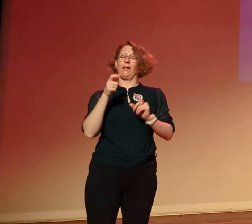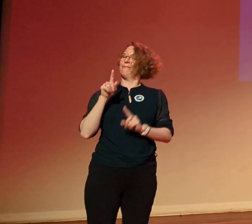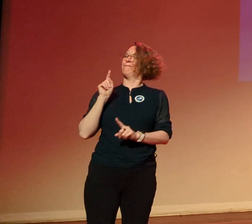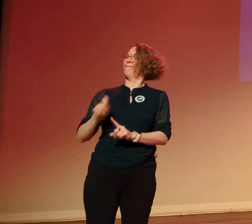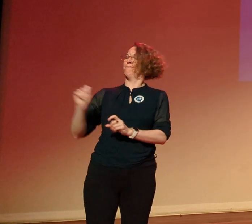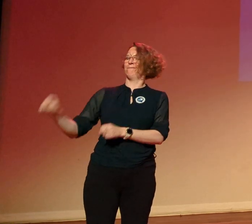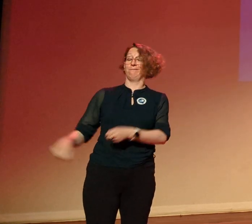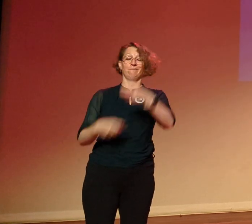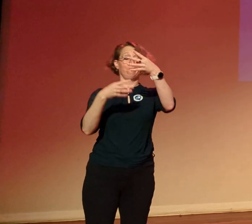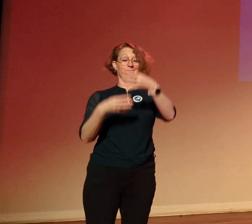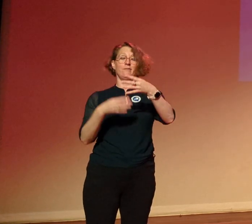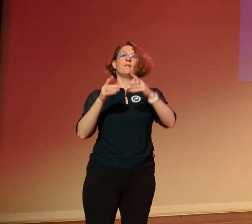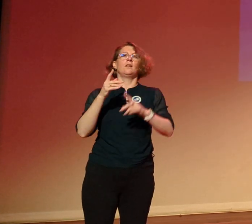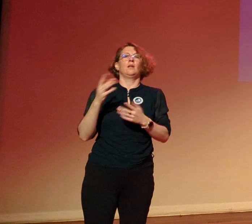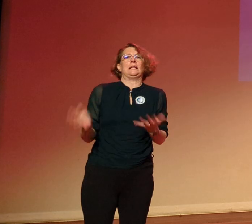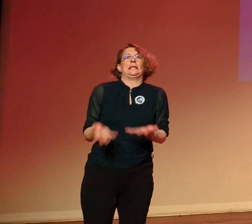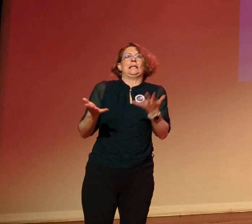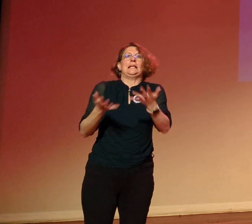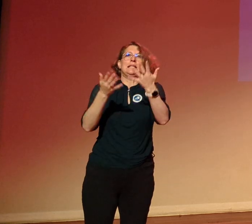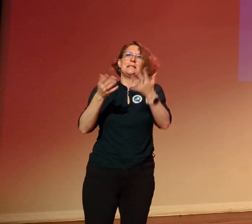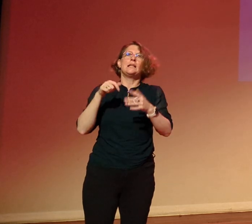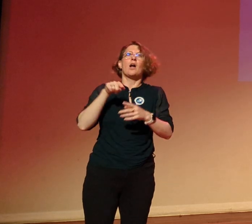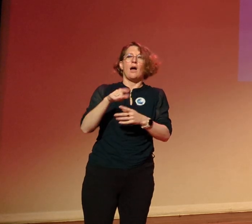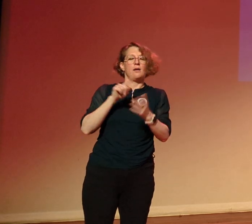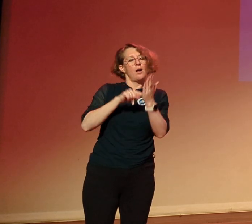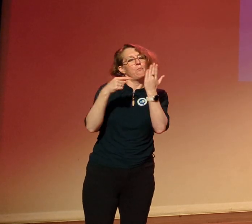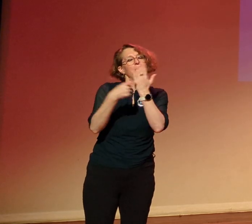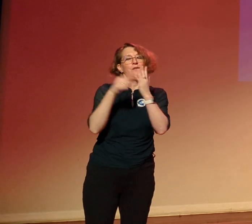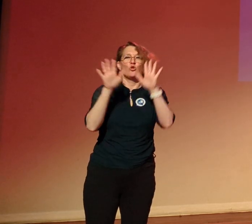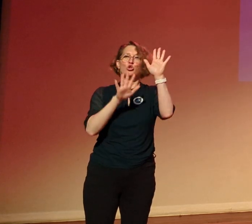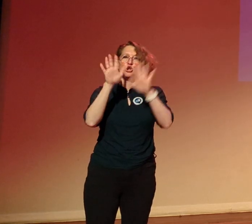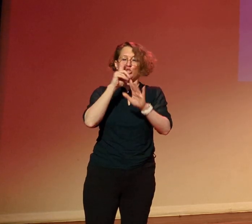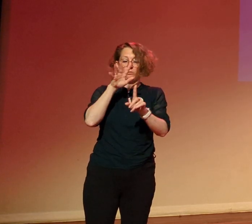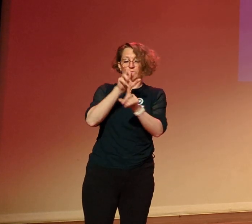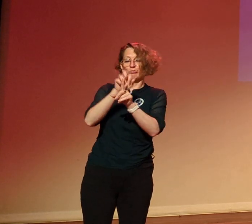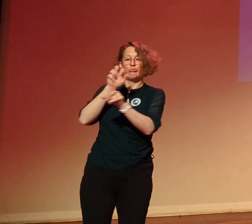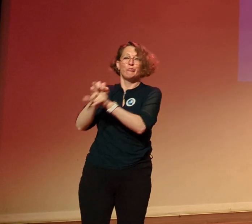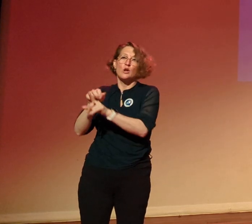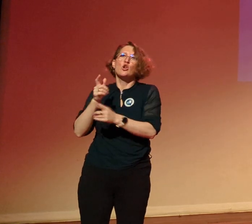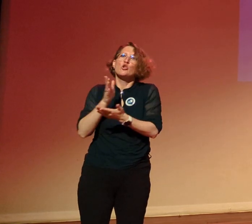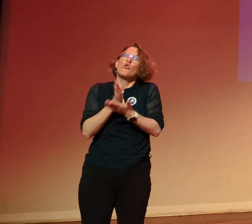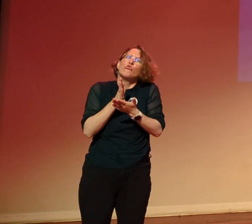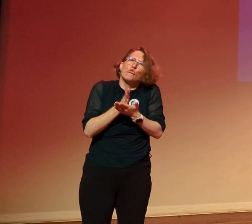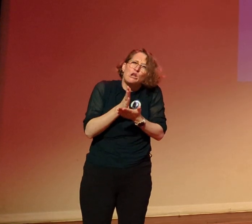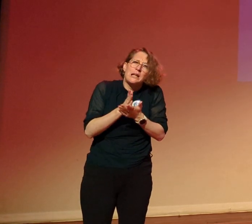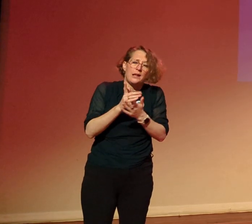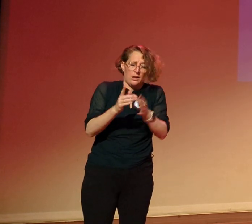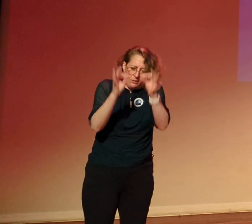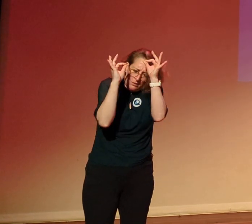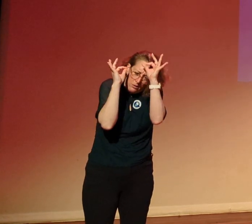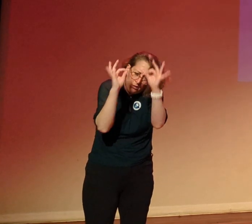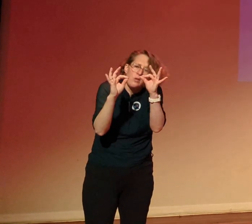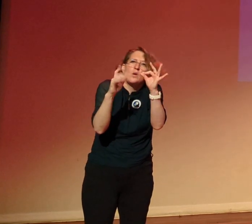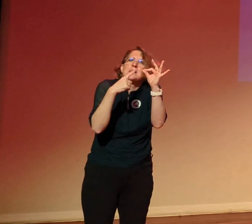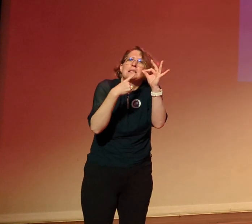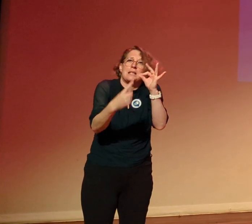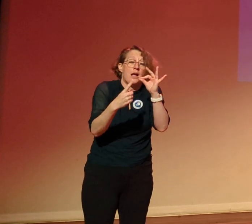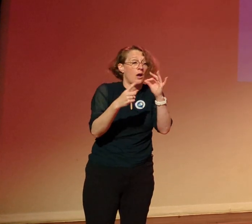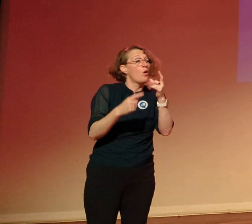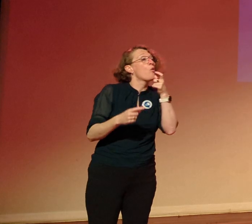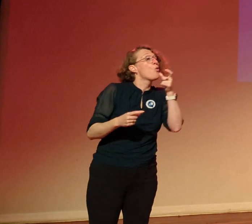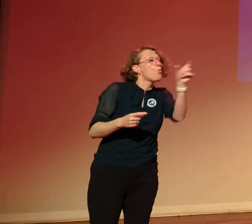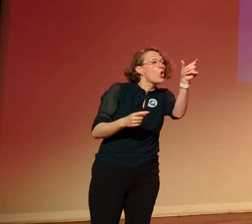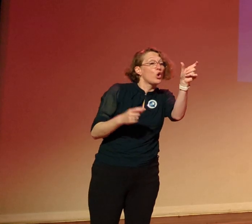metaphoric gesture. What this means is that it can tell you very accurately what words